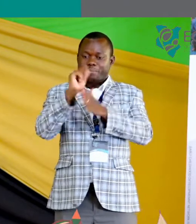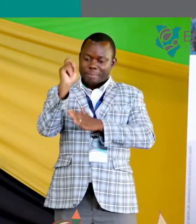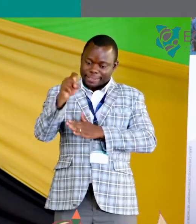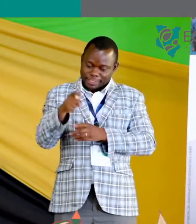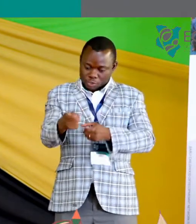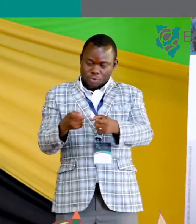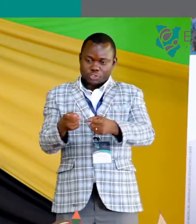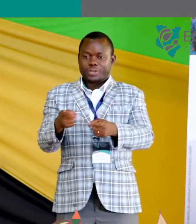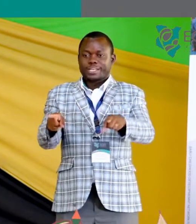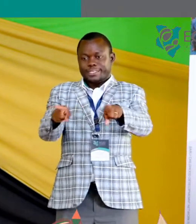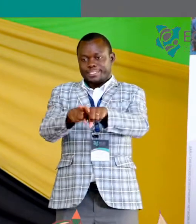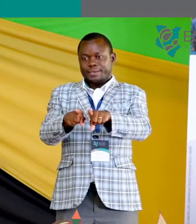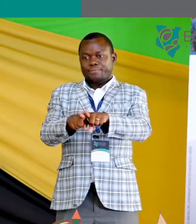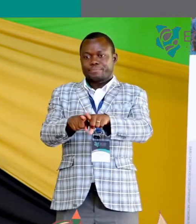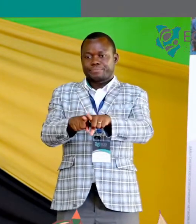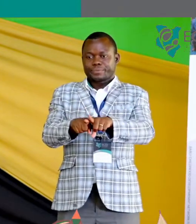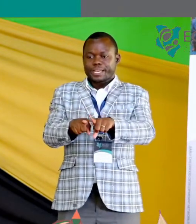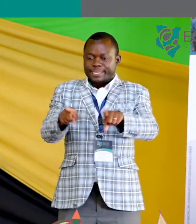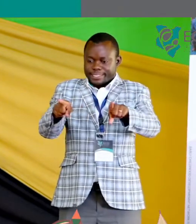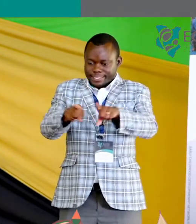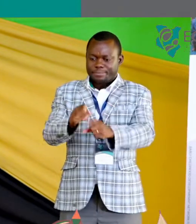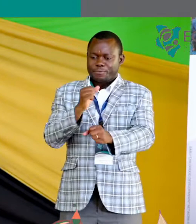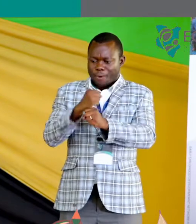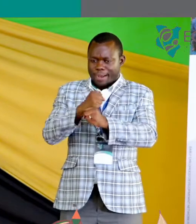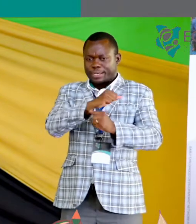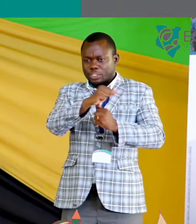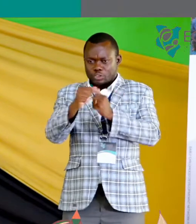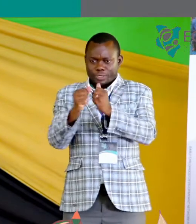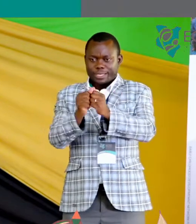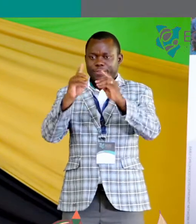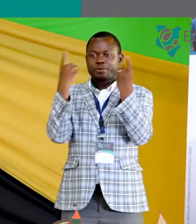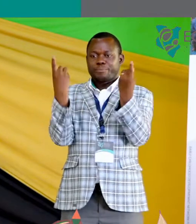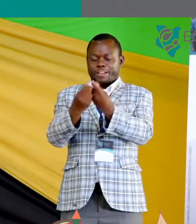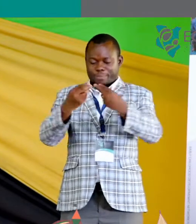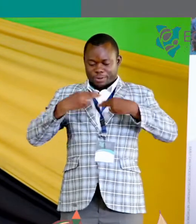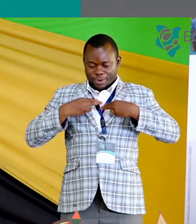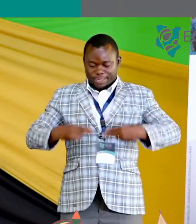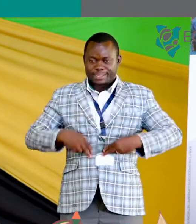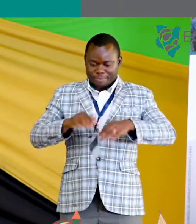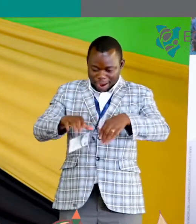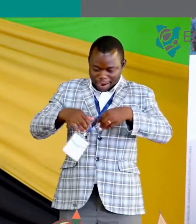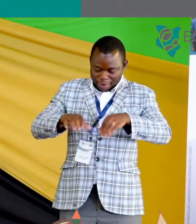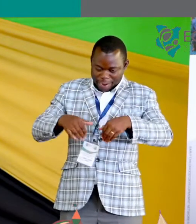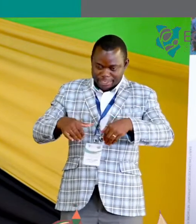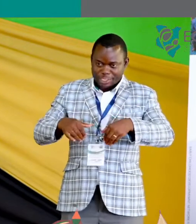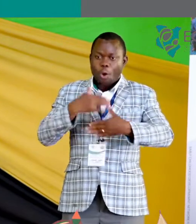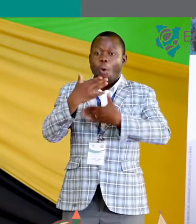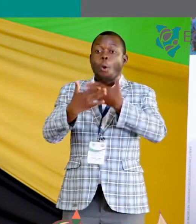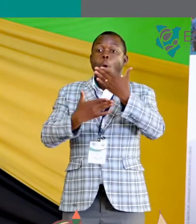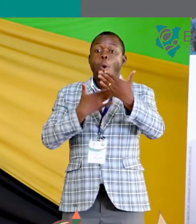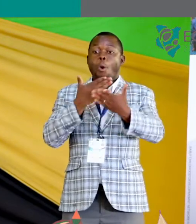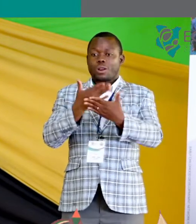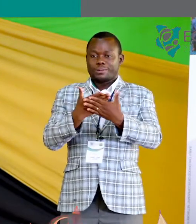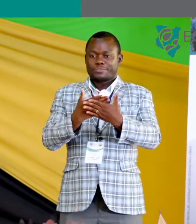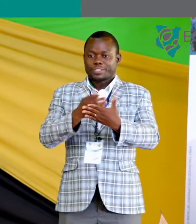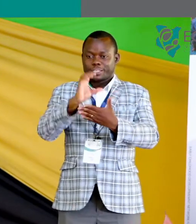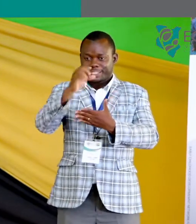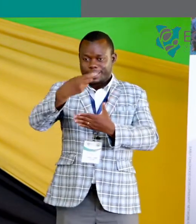them. We work closely with the Department of Health and Agriculture. All our